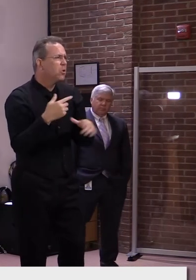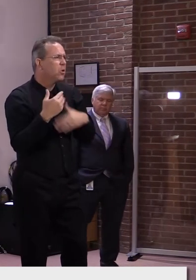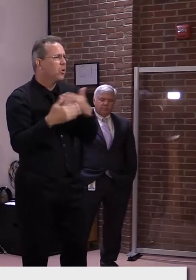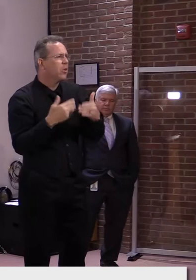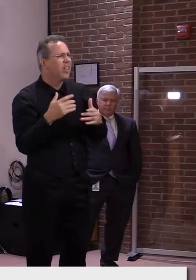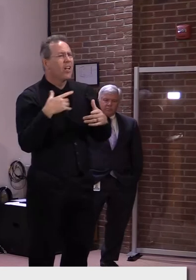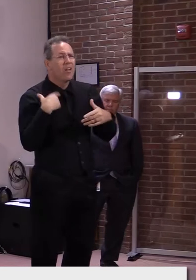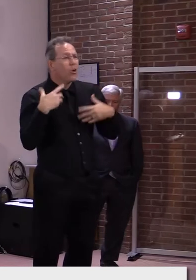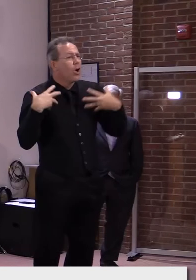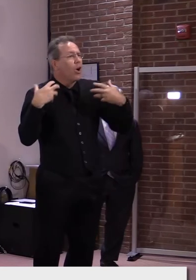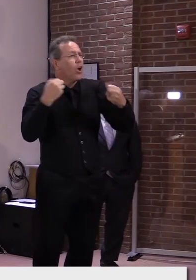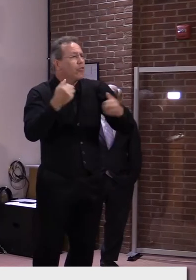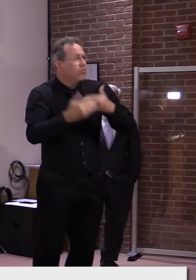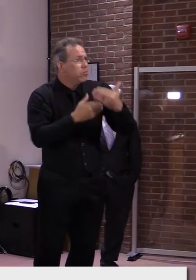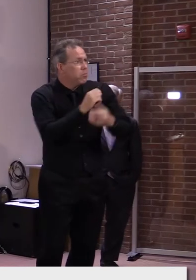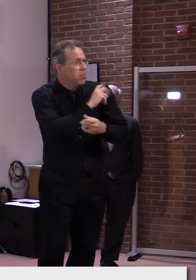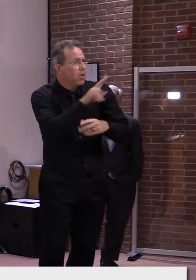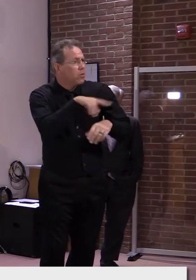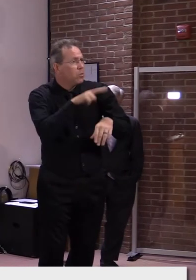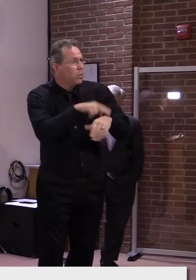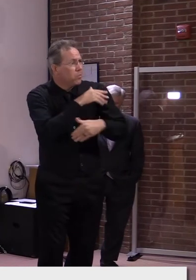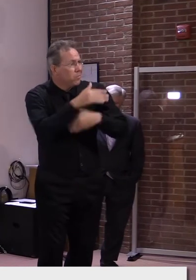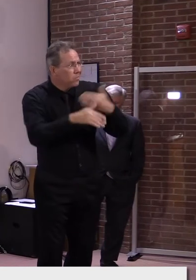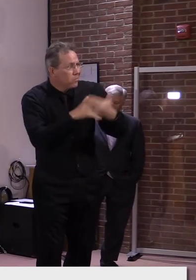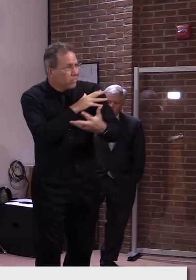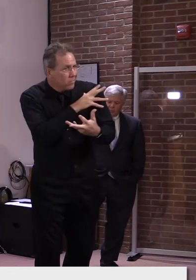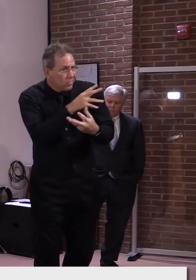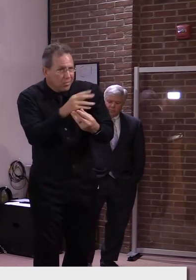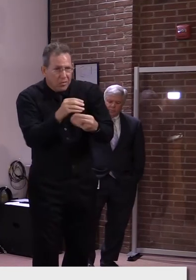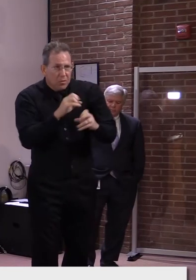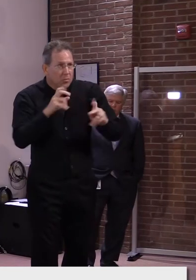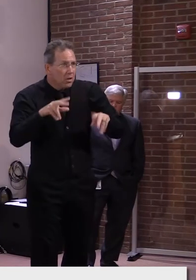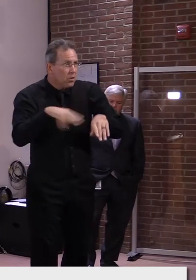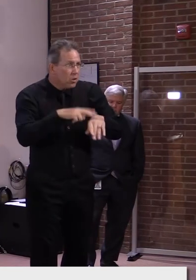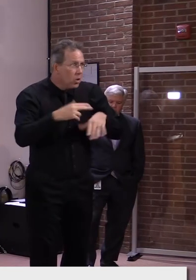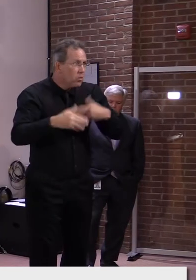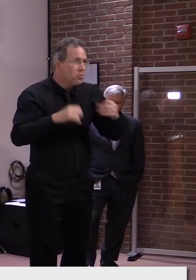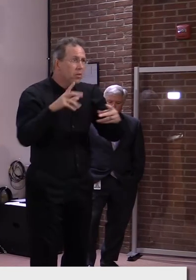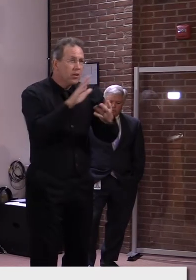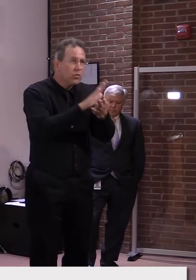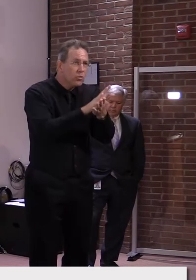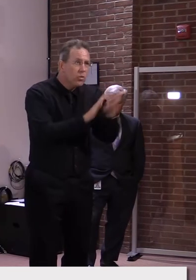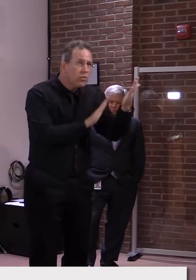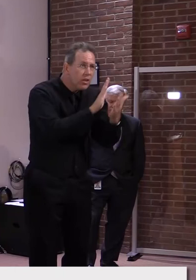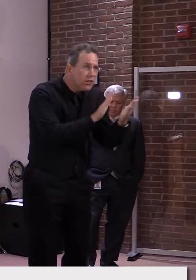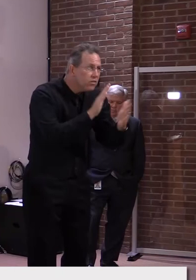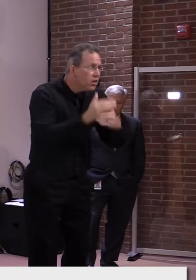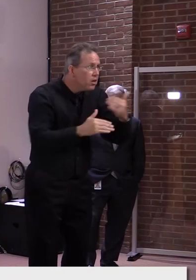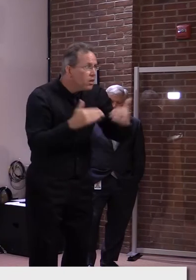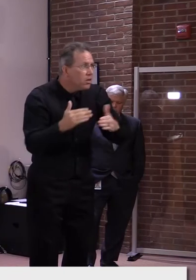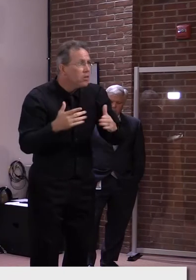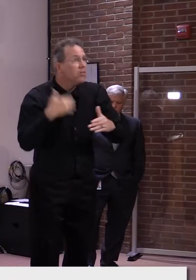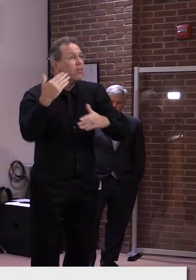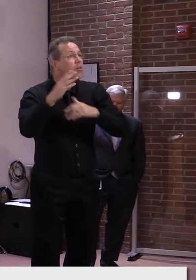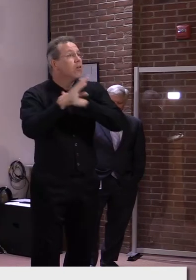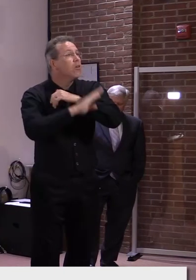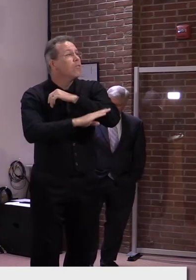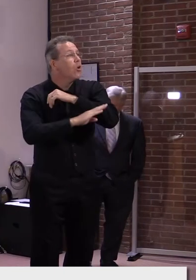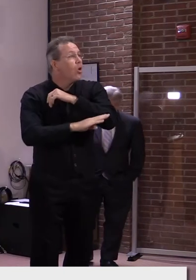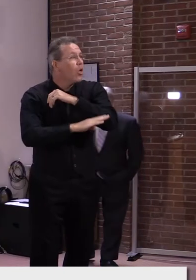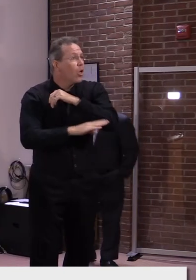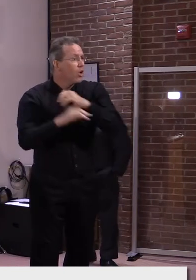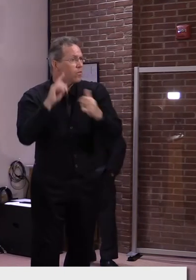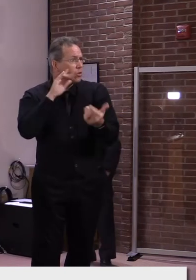summer. I can see a new emphasis on academics come the fall when school reopens. And then certainly as we work with our